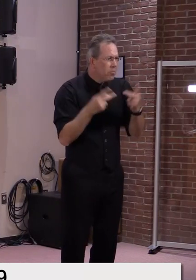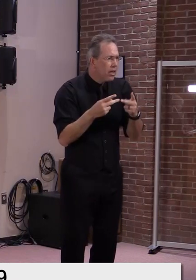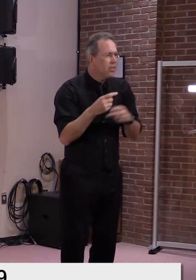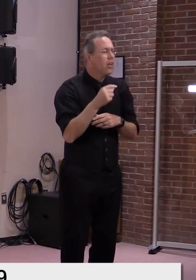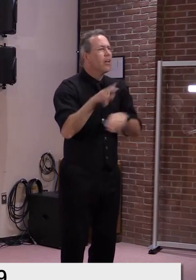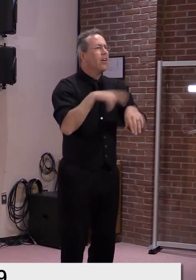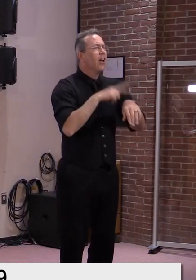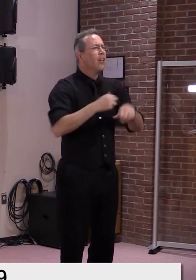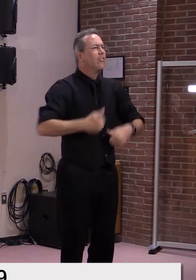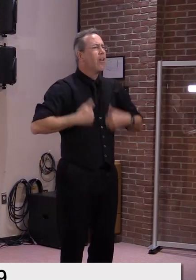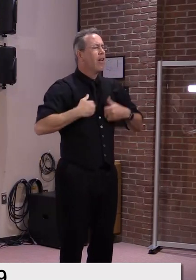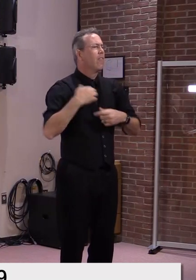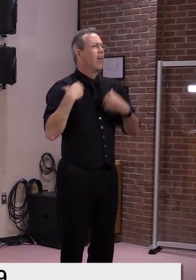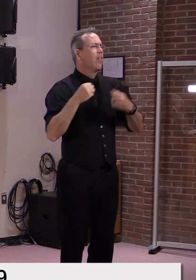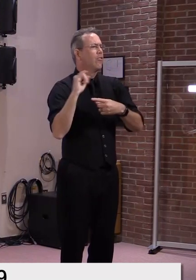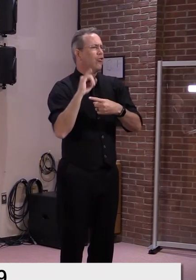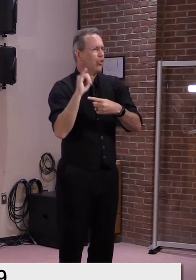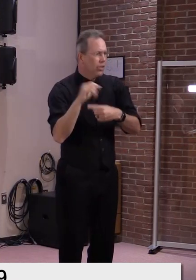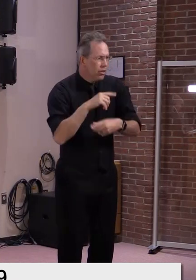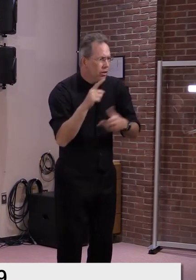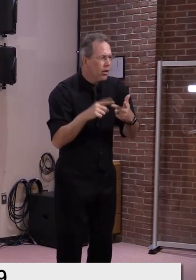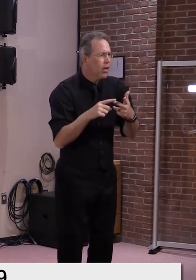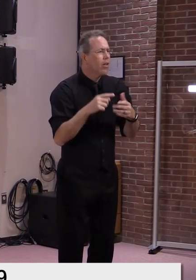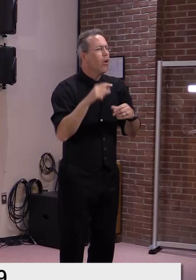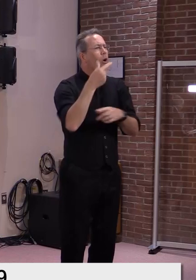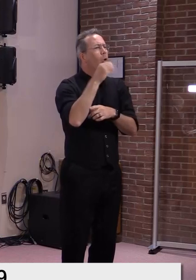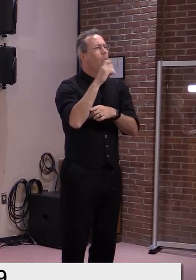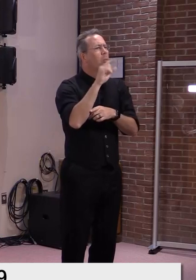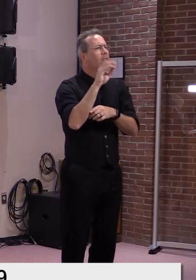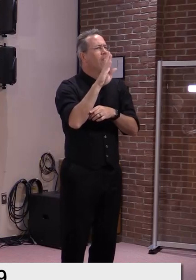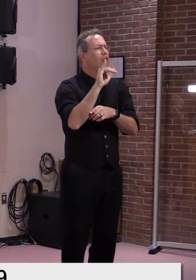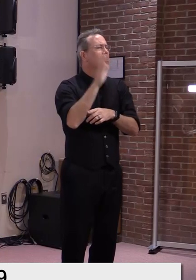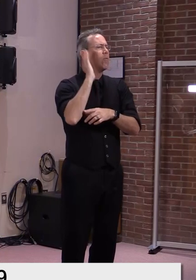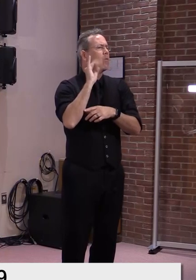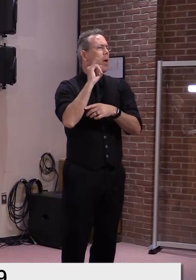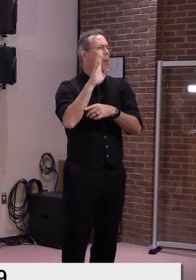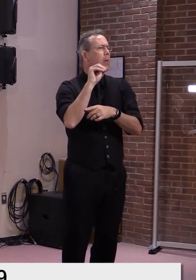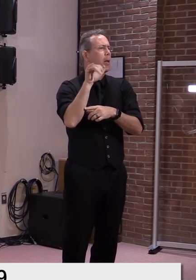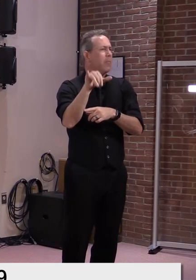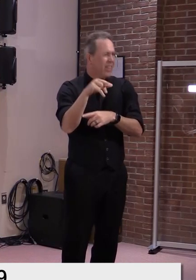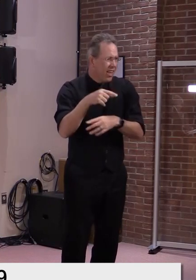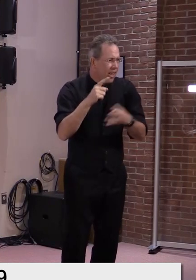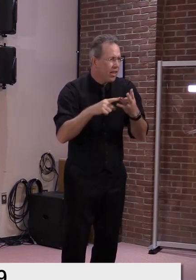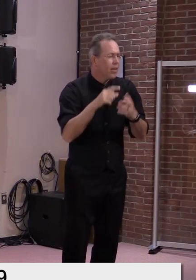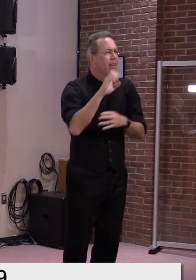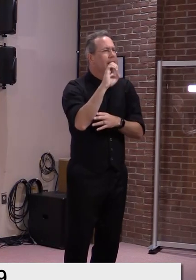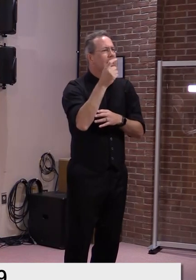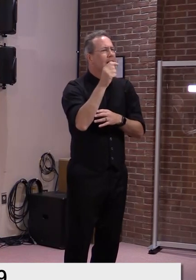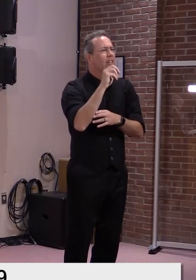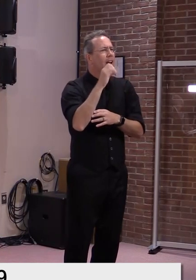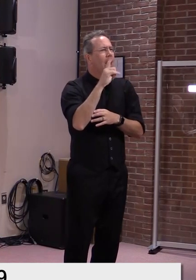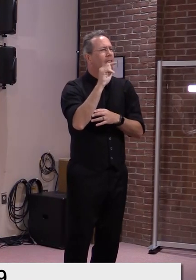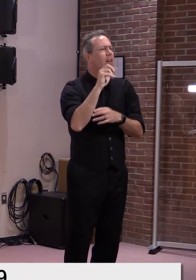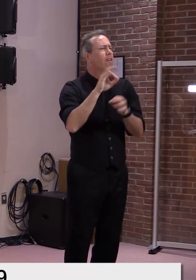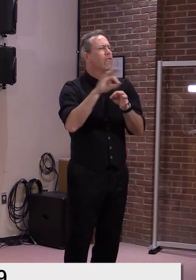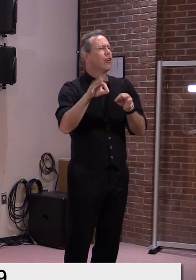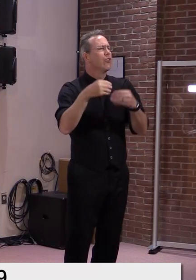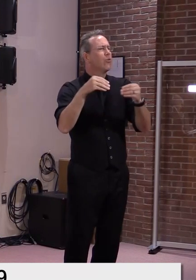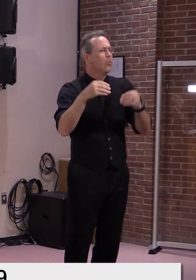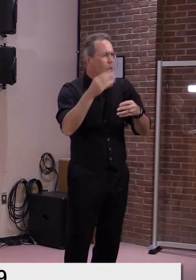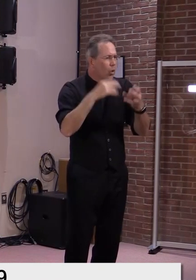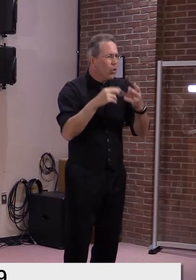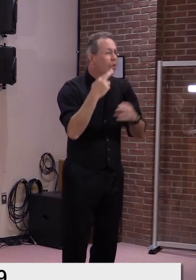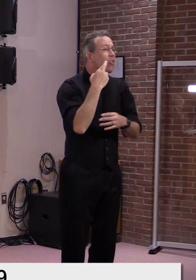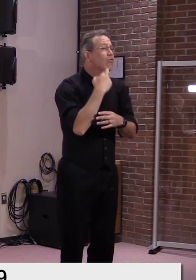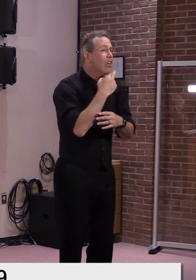are restaurants, hospitality, and tourism workers. And we're planning the next wave for small business. That has